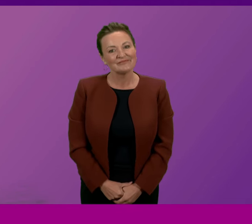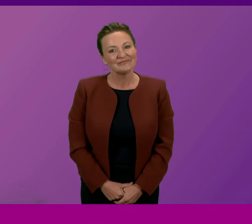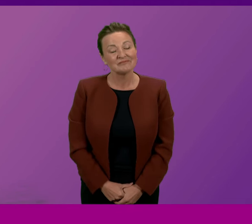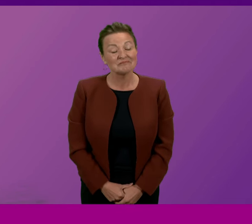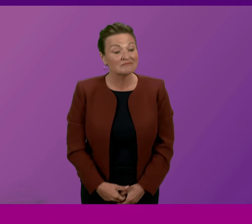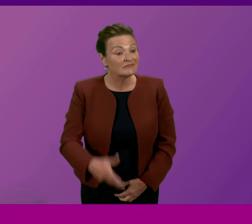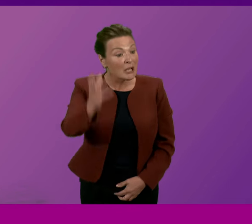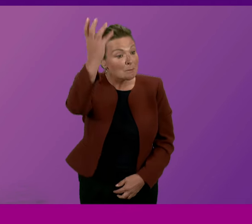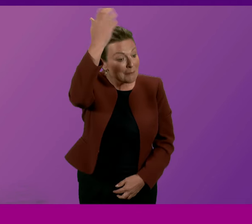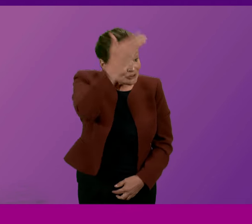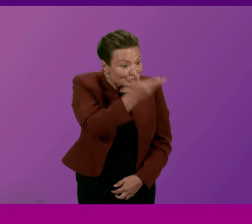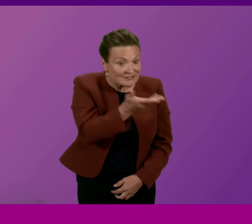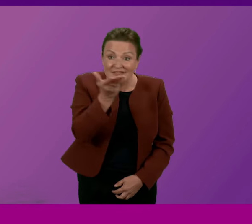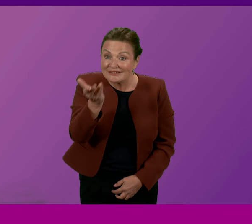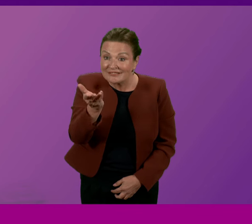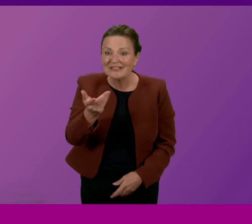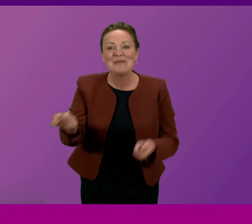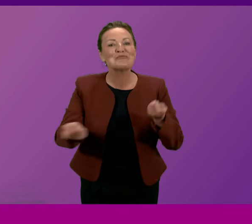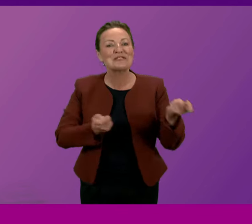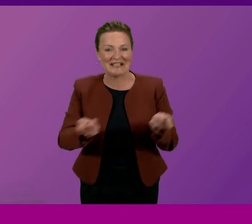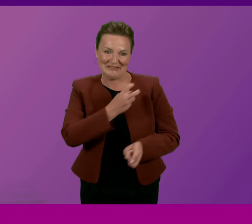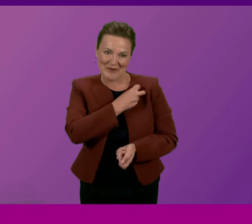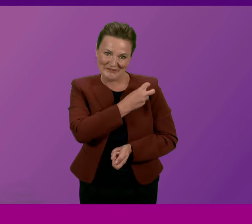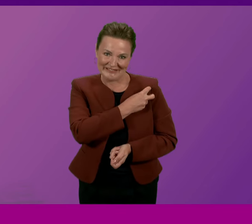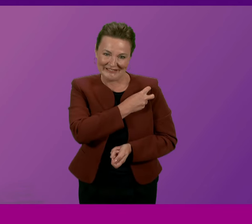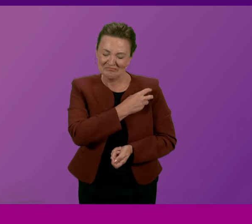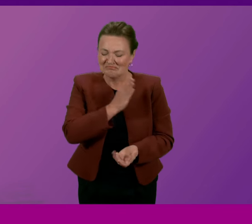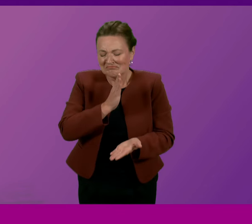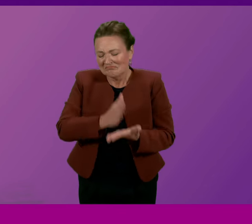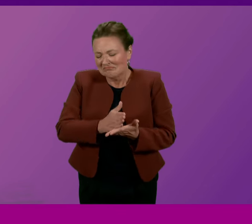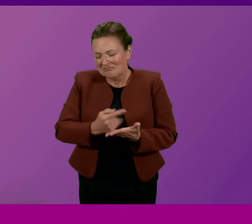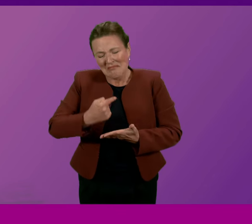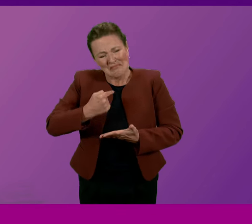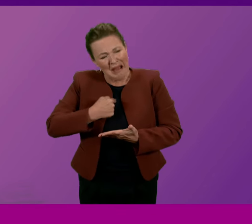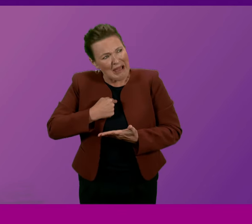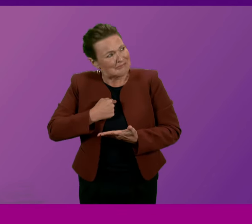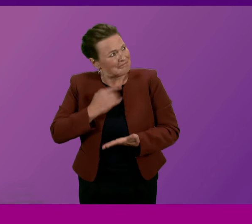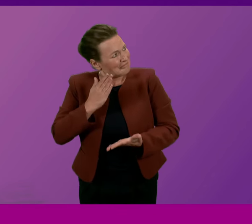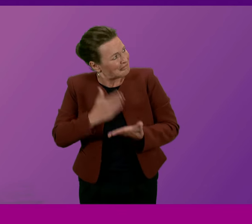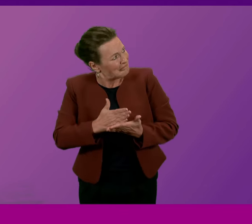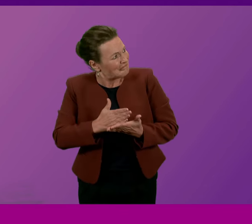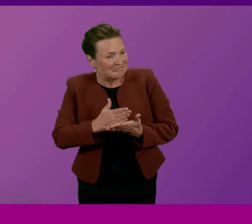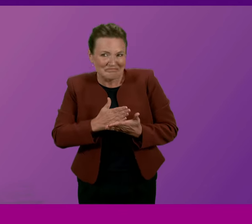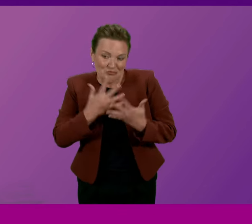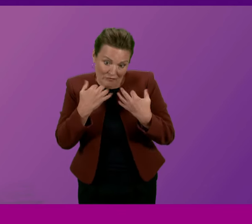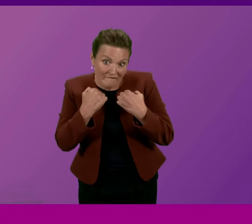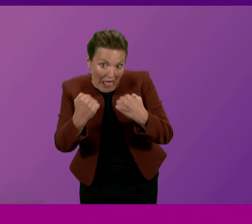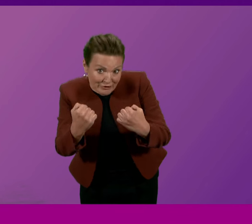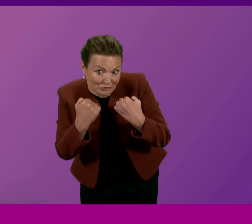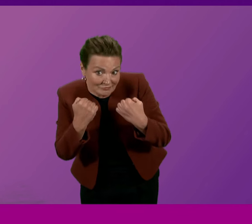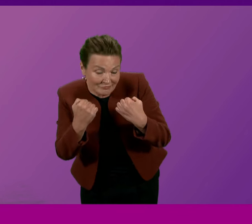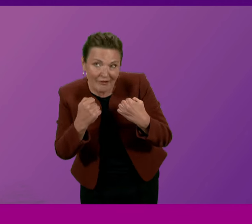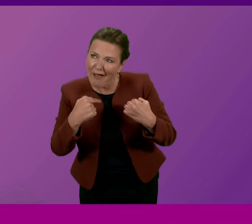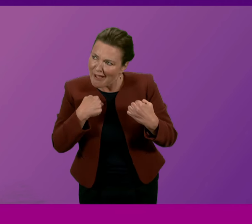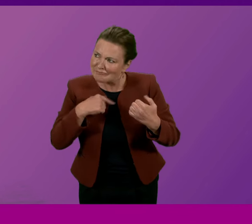Your Majesty's presiding officer, it is in the spirit of celebration and reflection that we mark the 25th anniversary of the